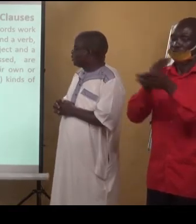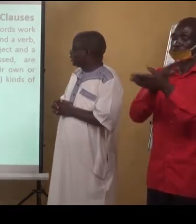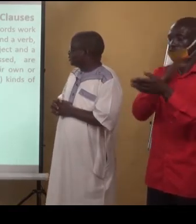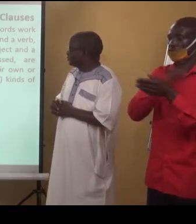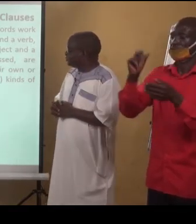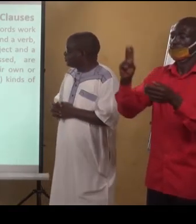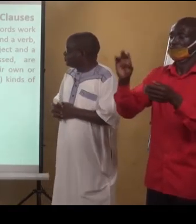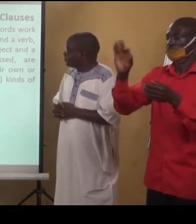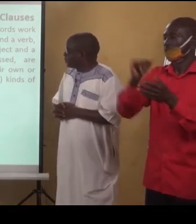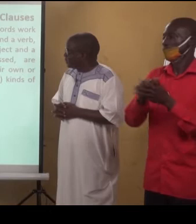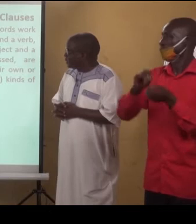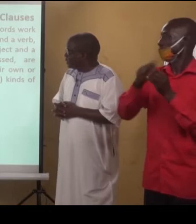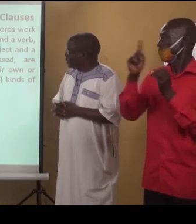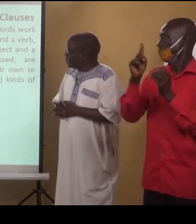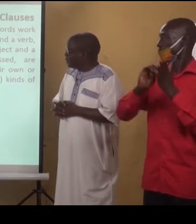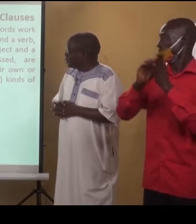Number 1,